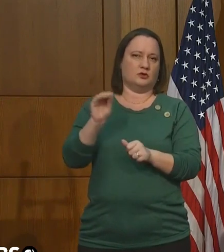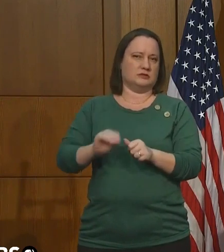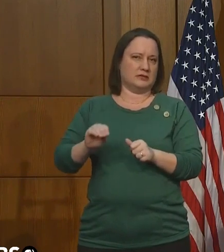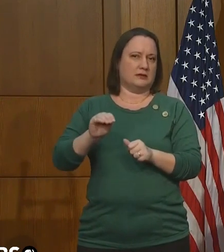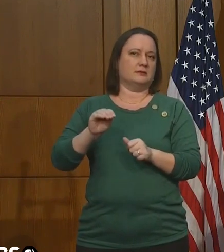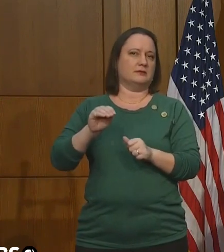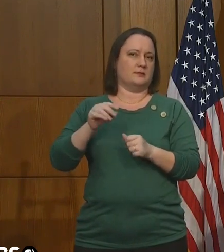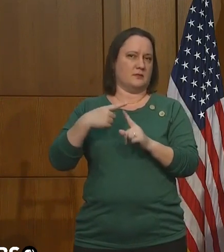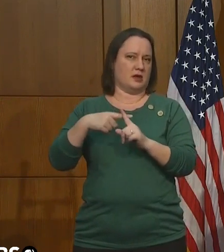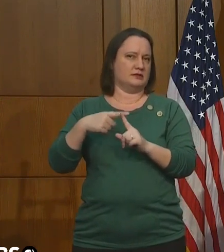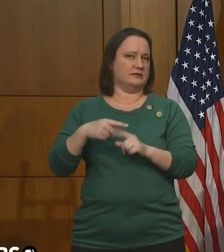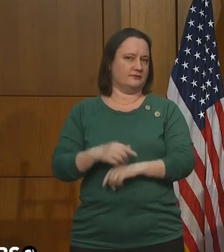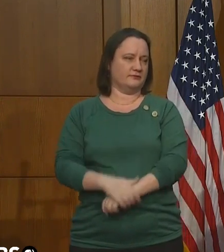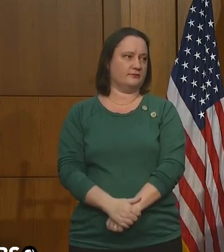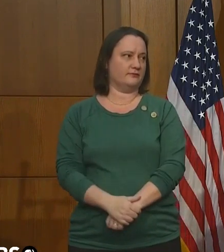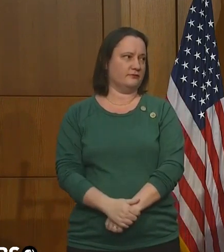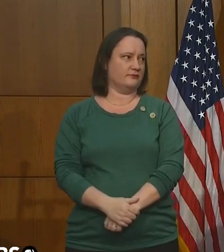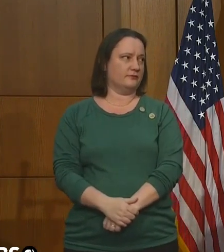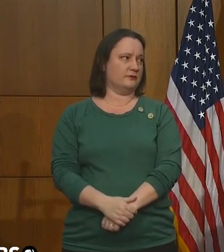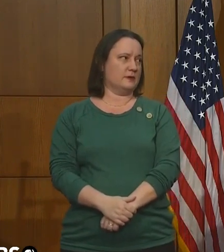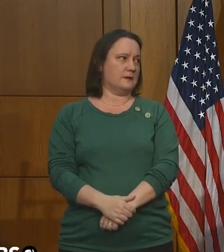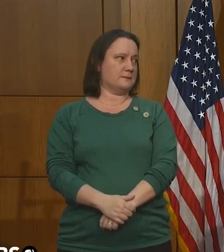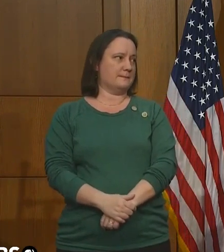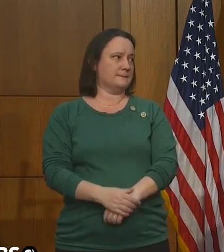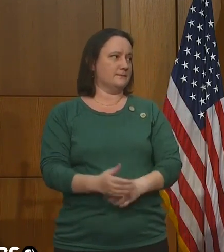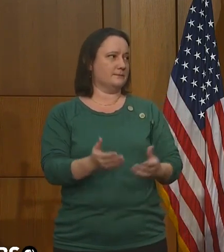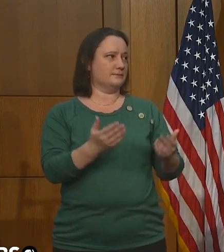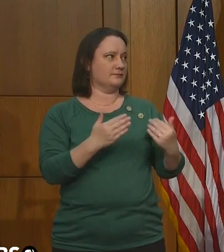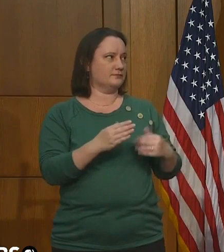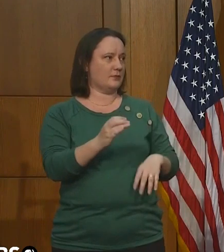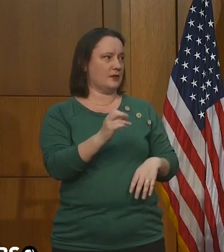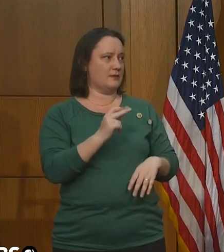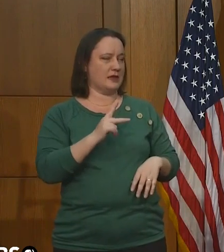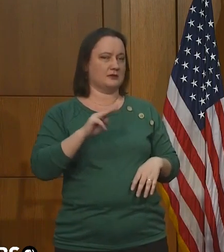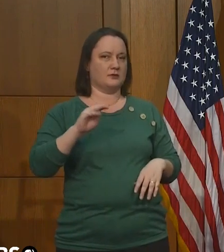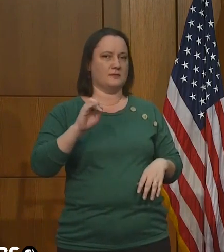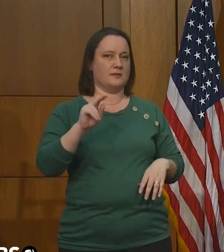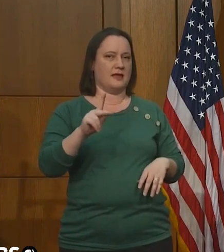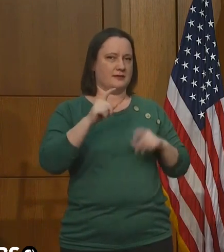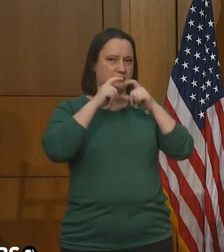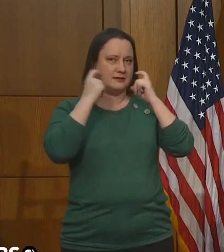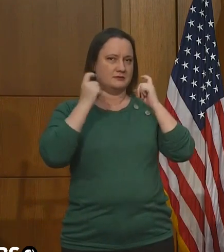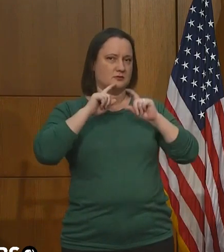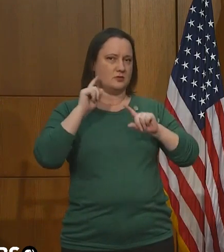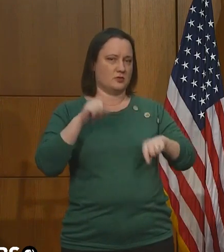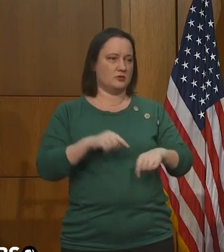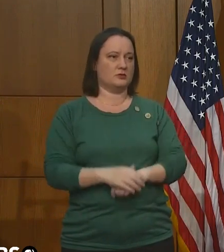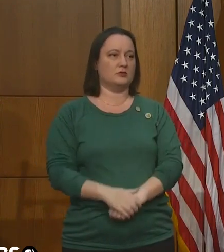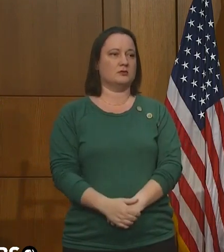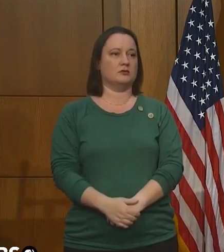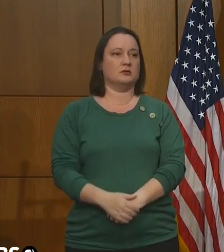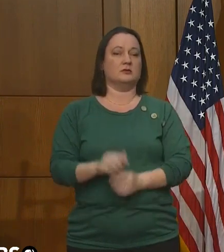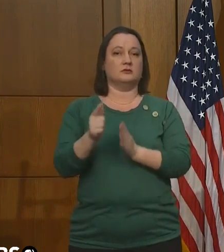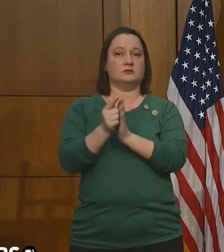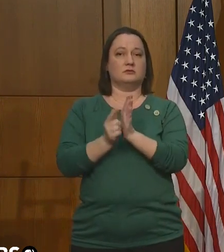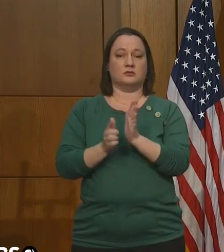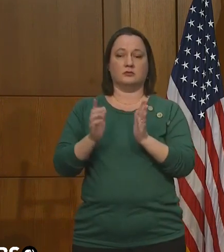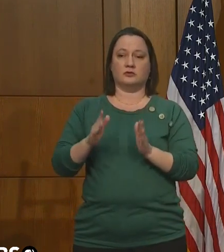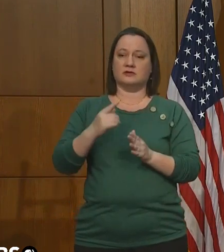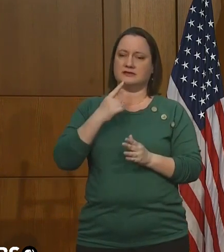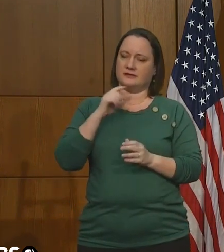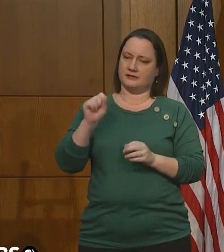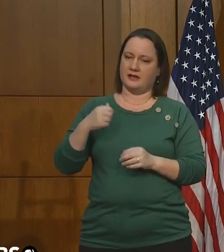Governor, two-parter. One regarding back to the mask order. I know, I believe the council talked about the right to refuse for those not wanting to